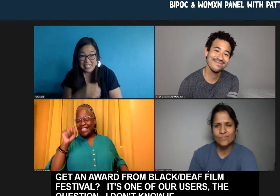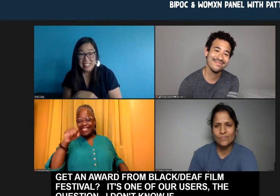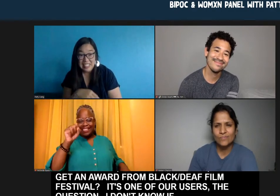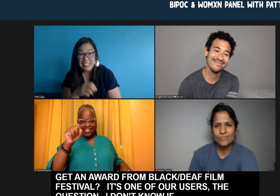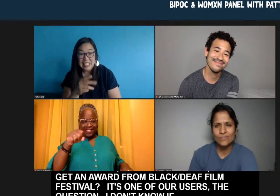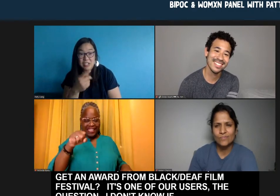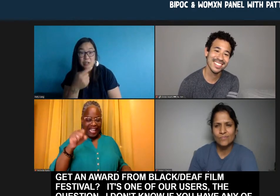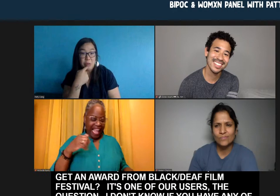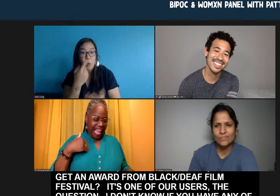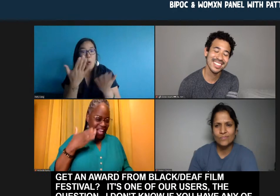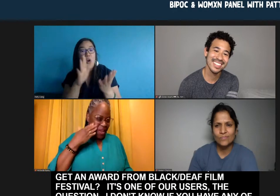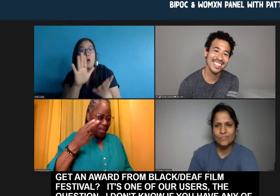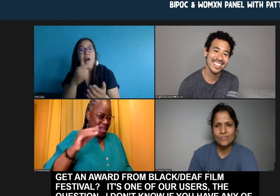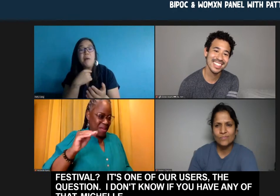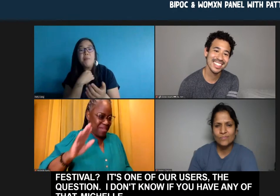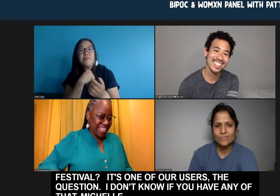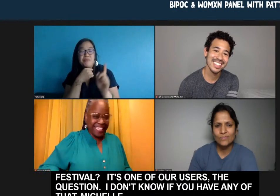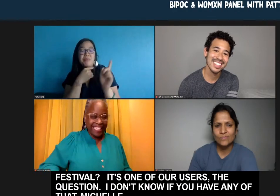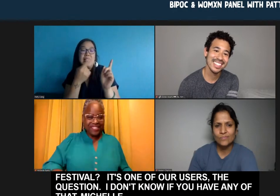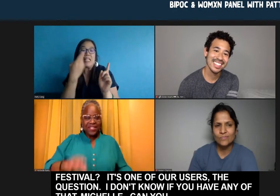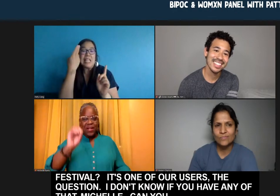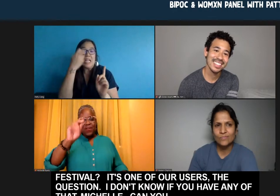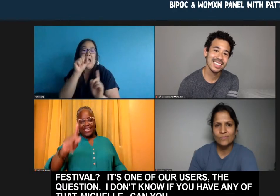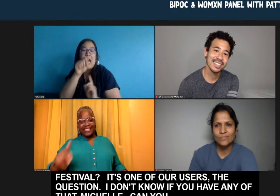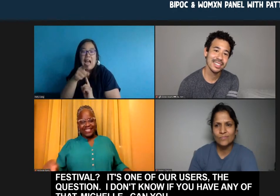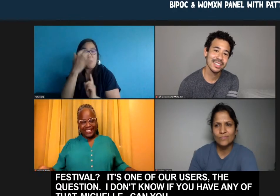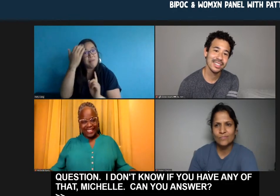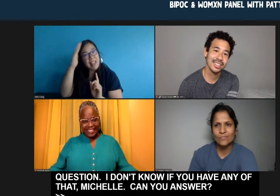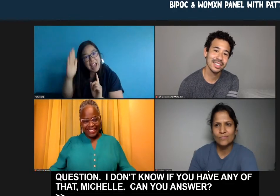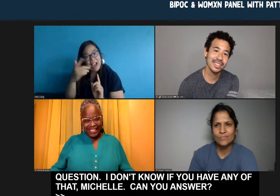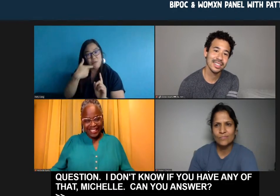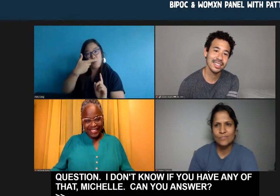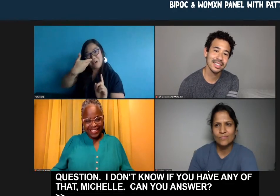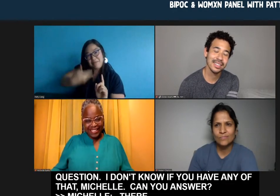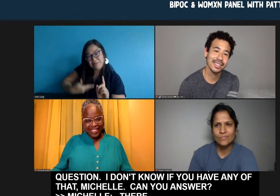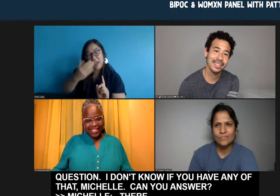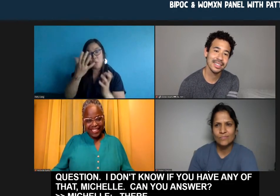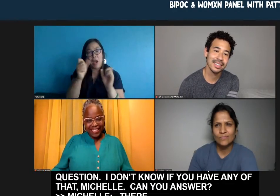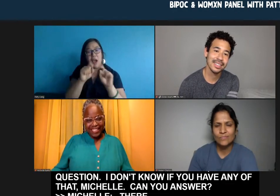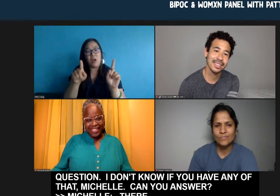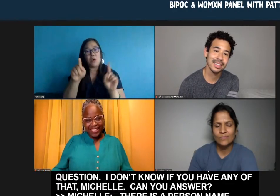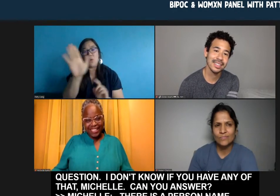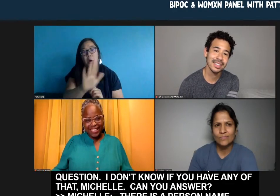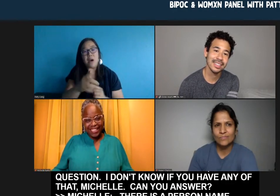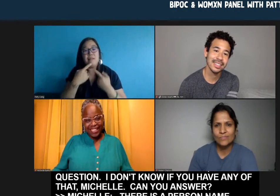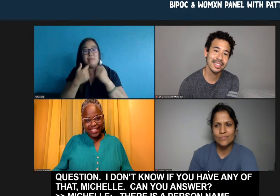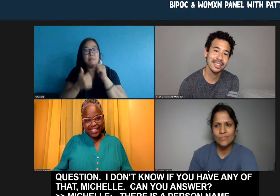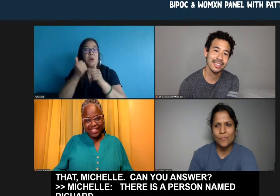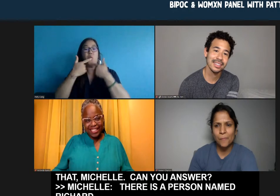There's a person named Richard. Okay, I know who Richard is. Yes, yes, because I've been watching